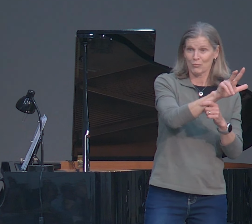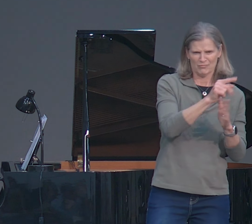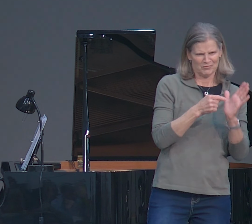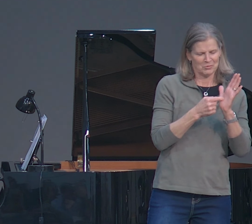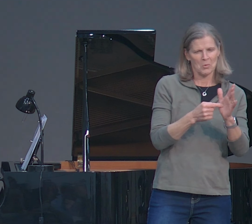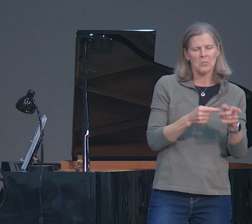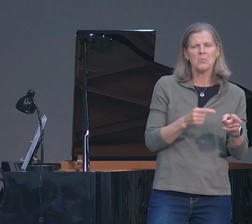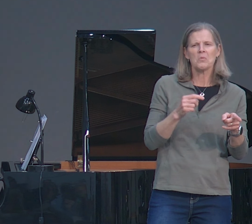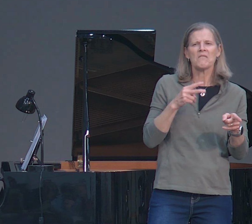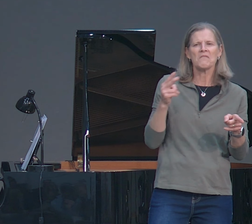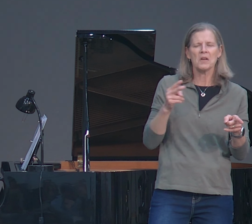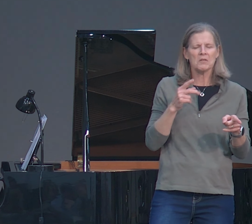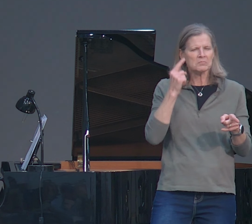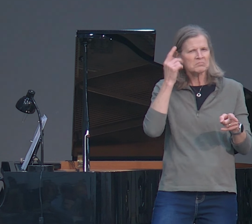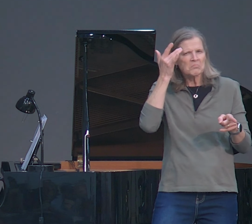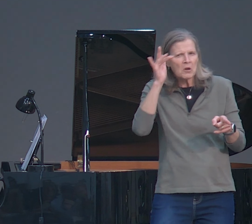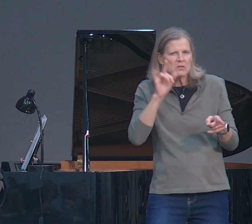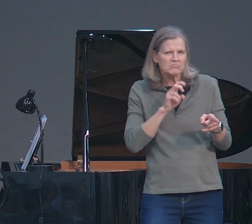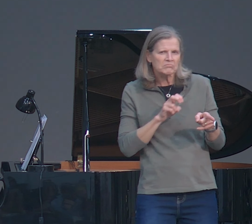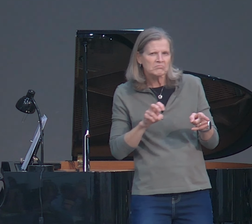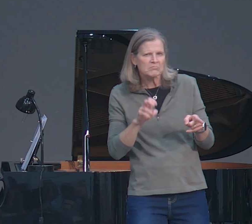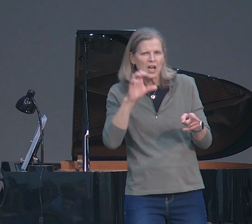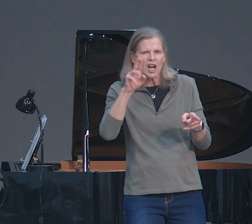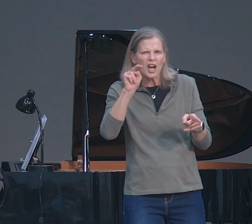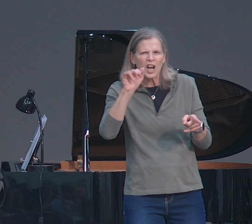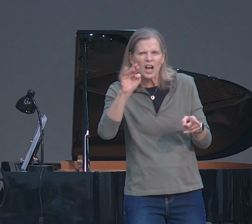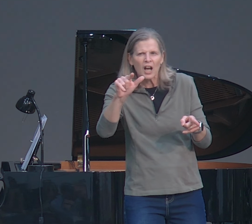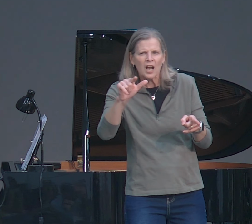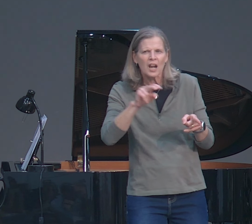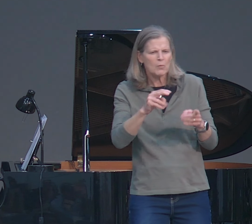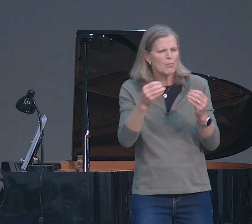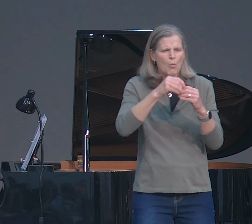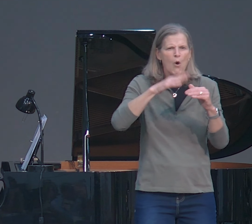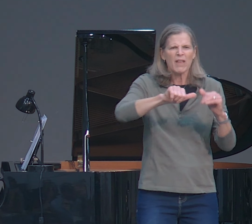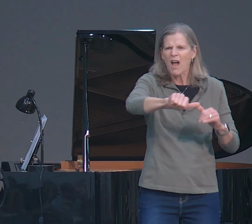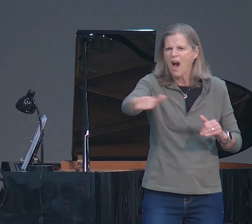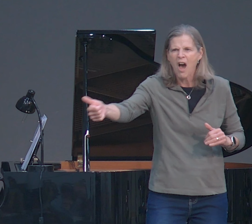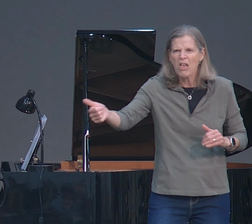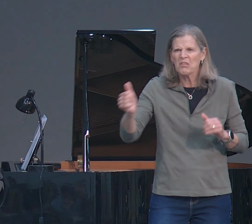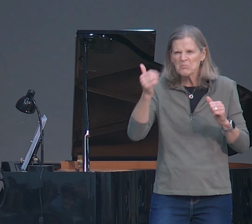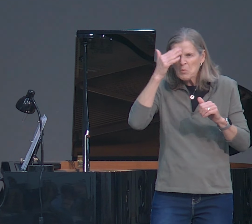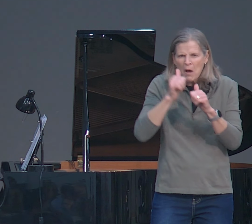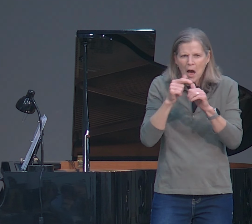a cunning shrewdness, right? The serpent was more cunning than any beast of the field.